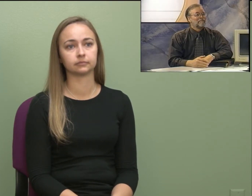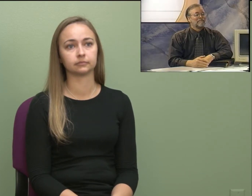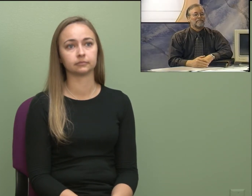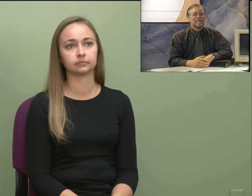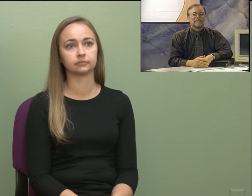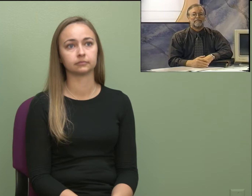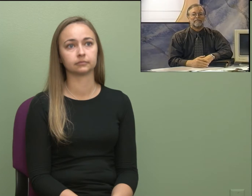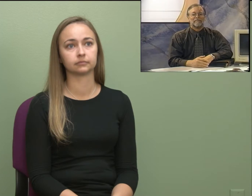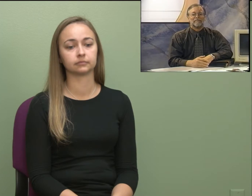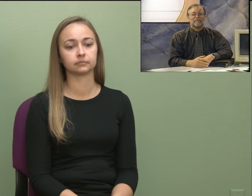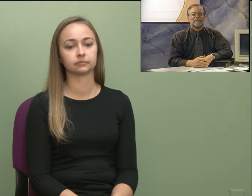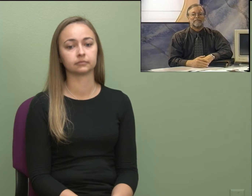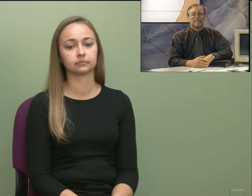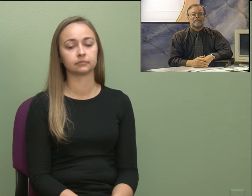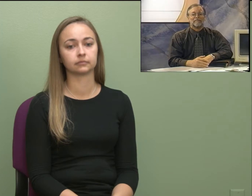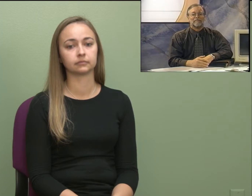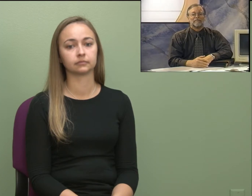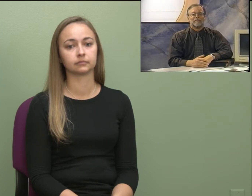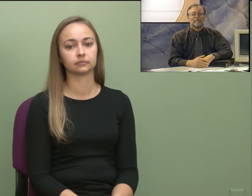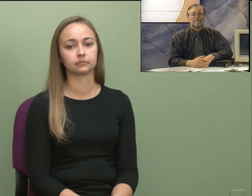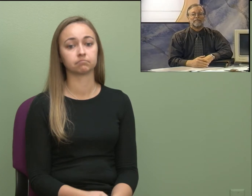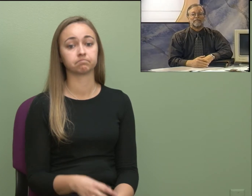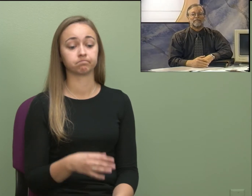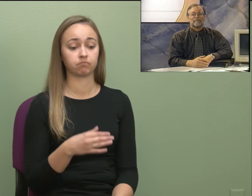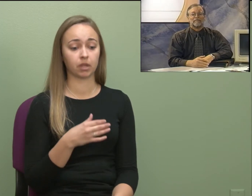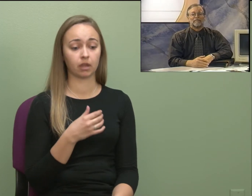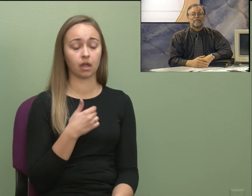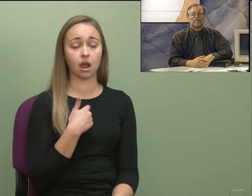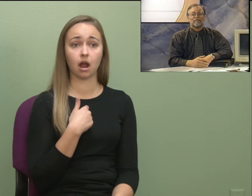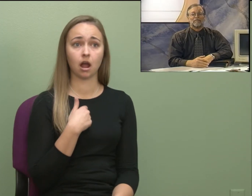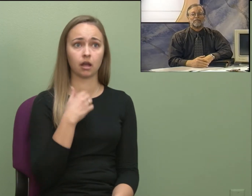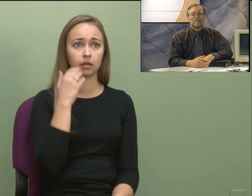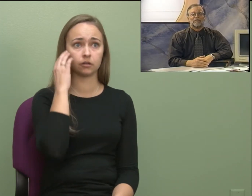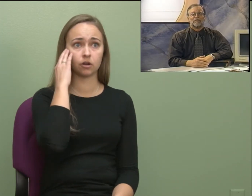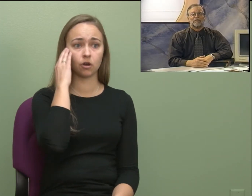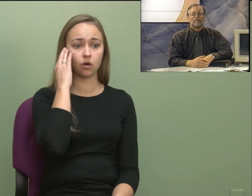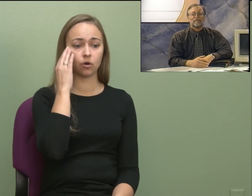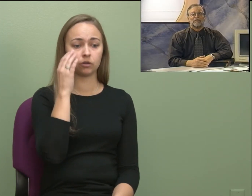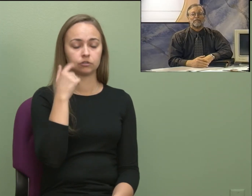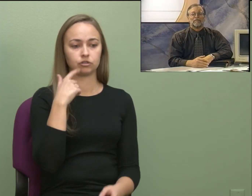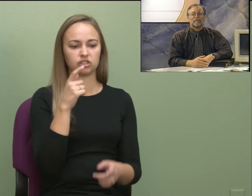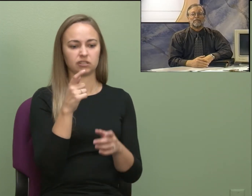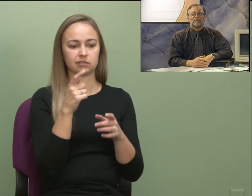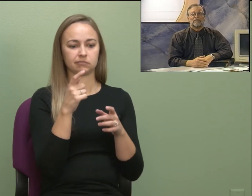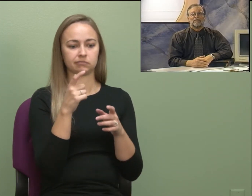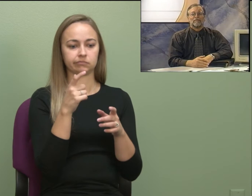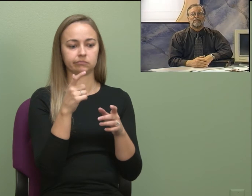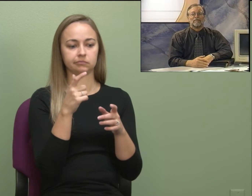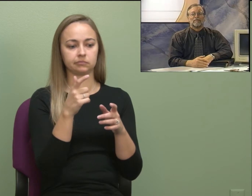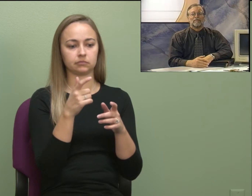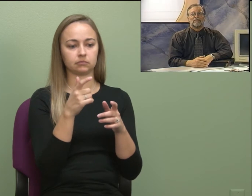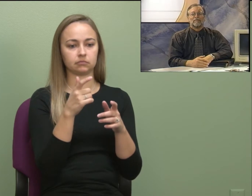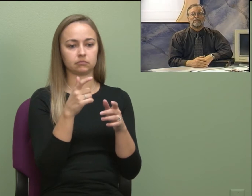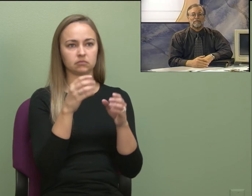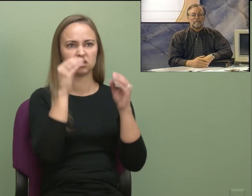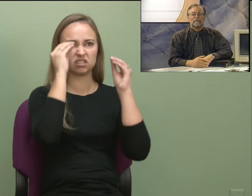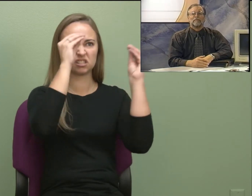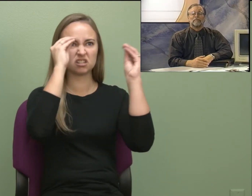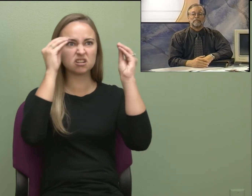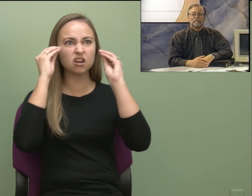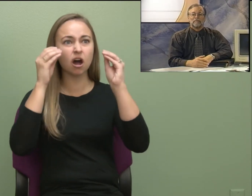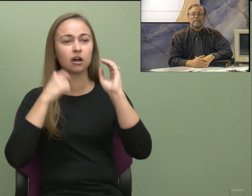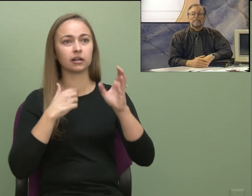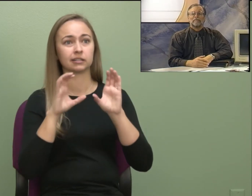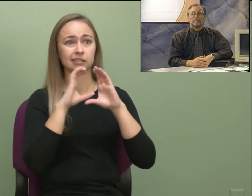Well, I know you just taught a class on deaf culture, to the St. George group by